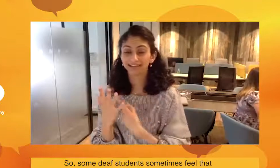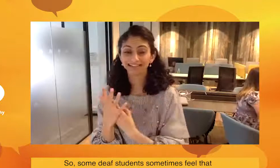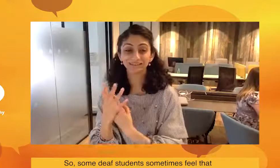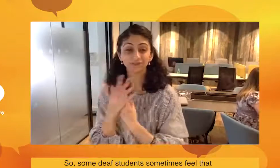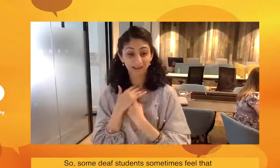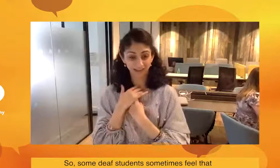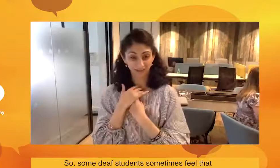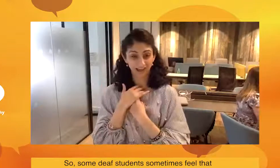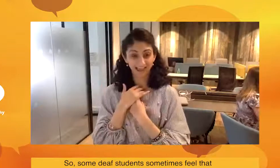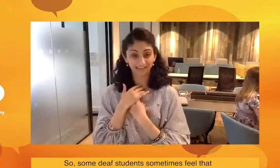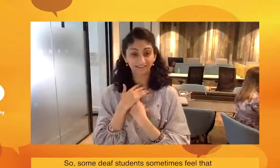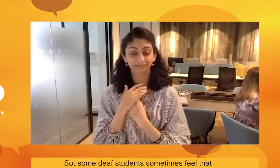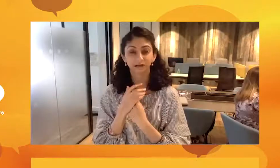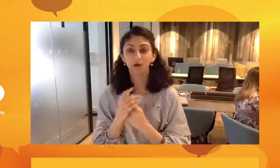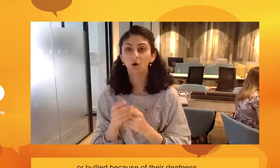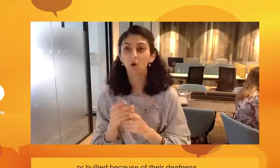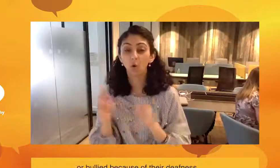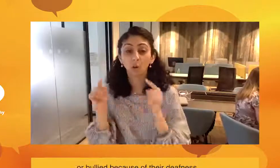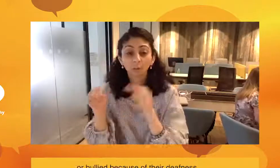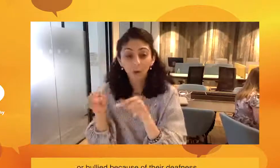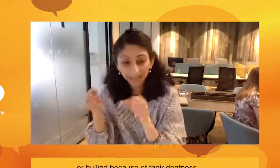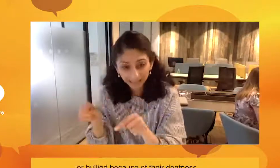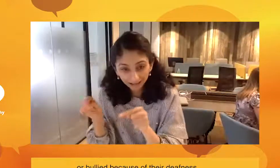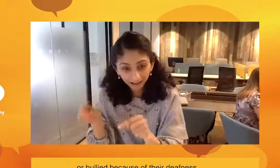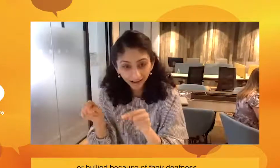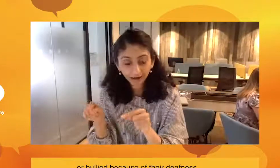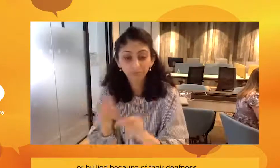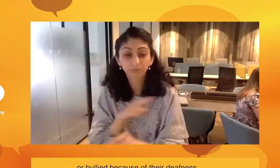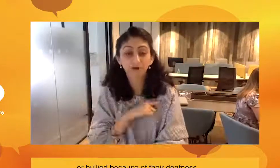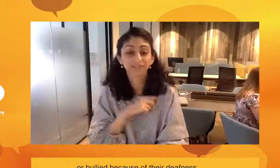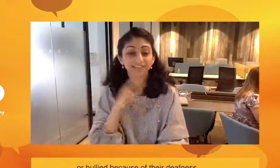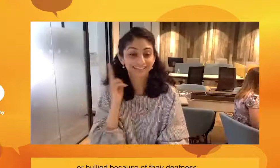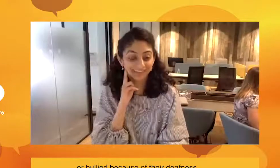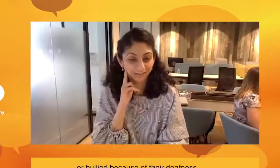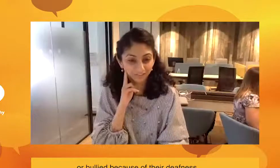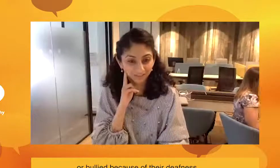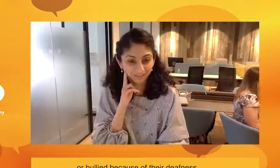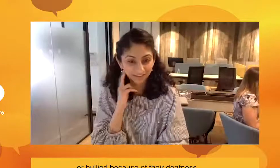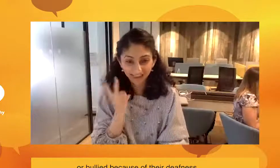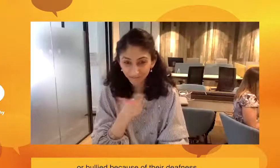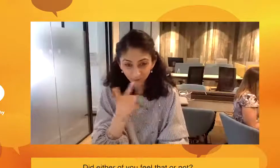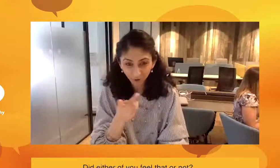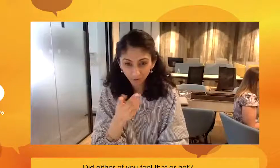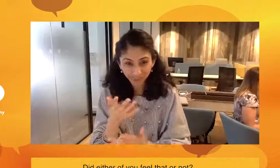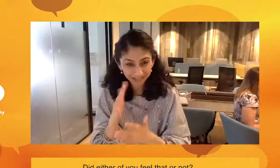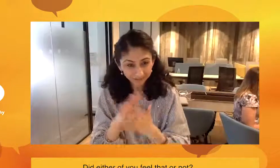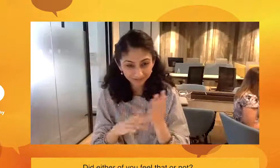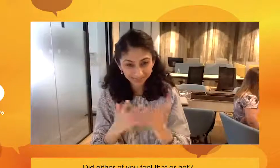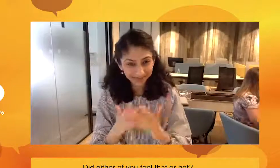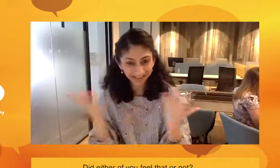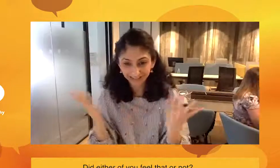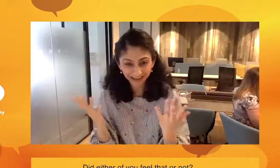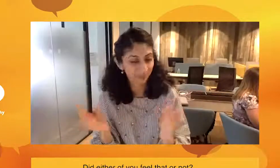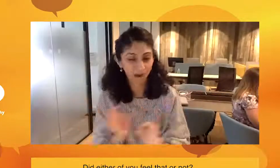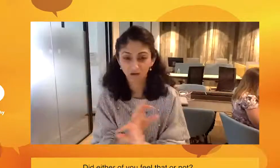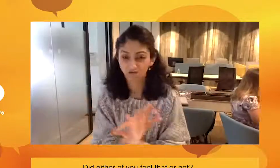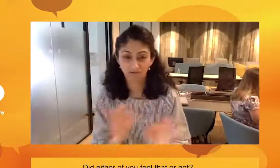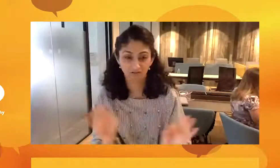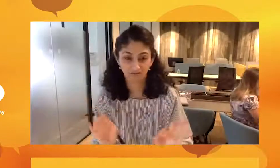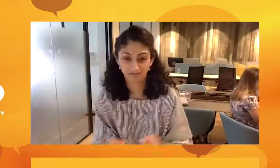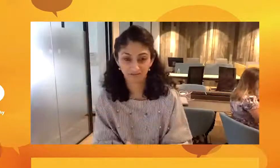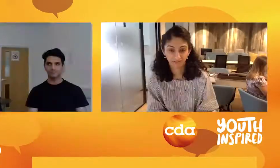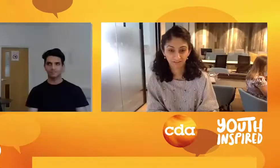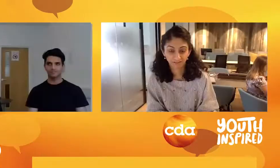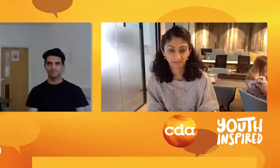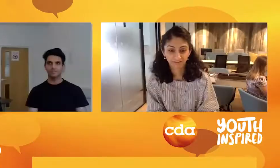sometimes feel that they were discriminated against or bullied because of their deafness. Did either of you feel that or